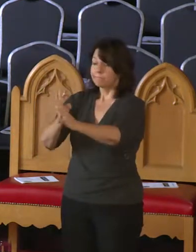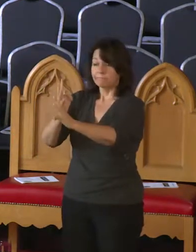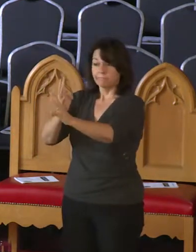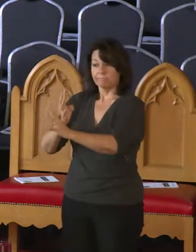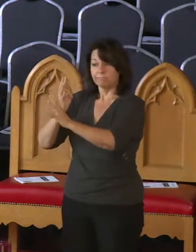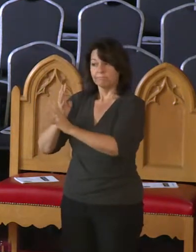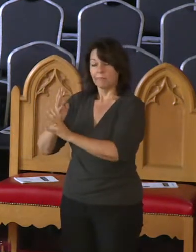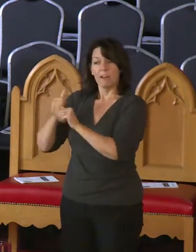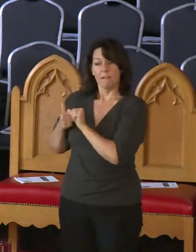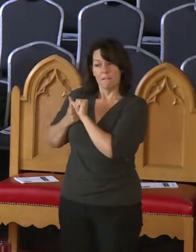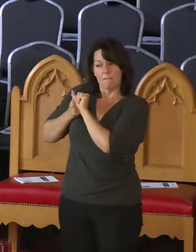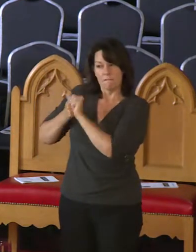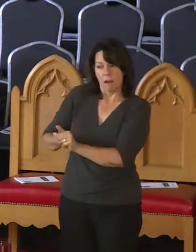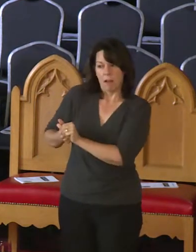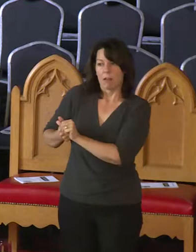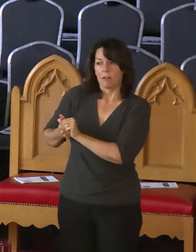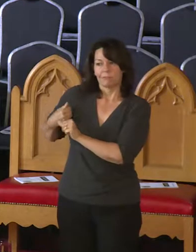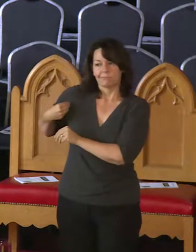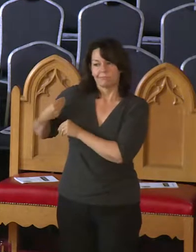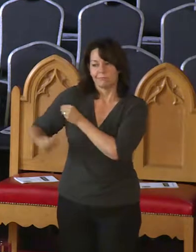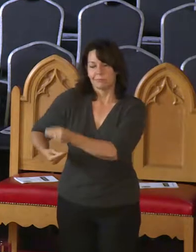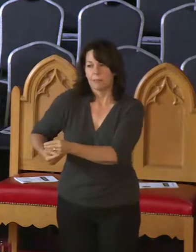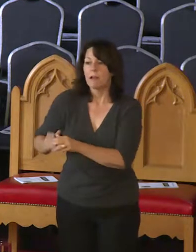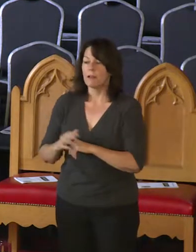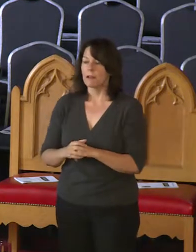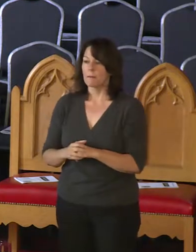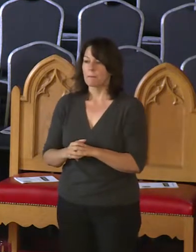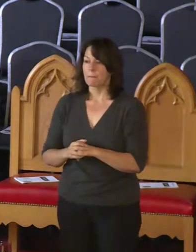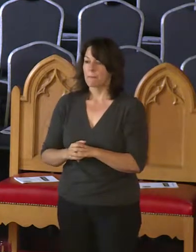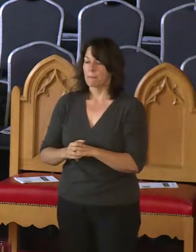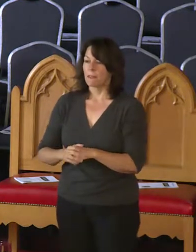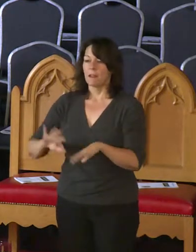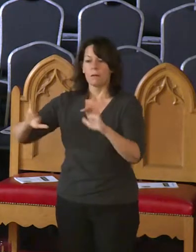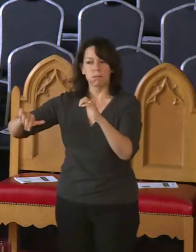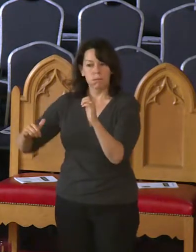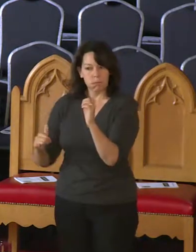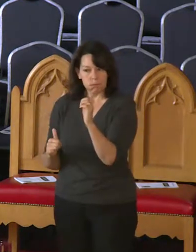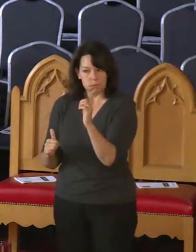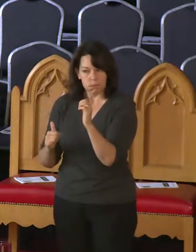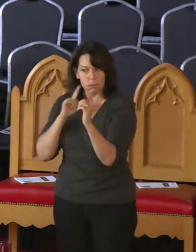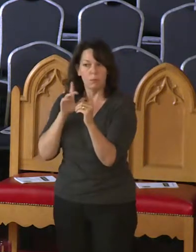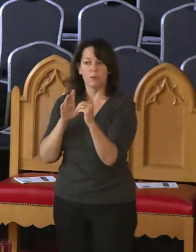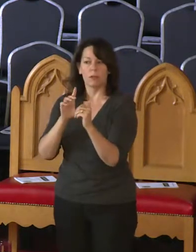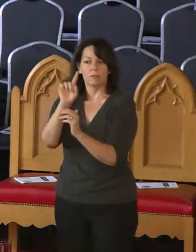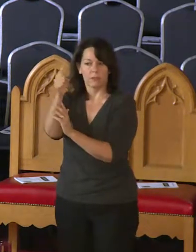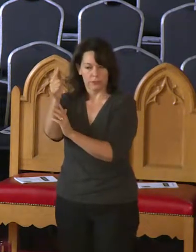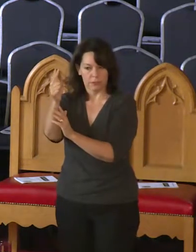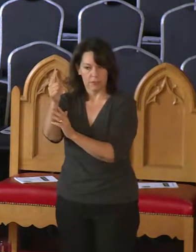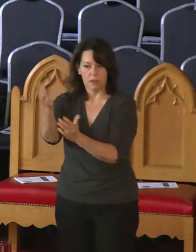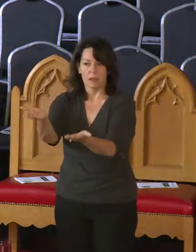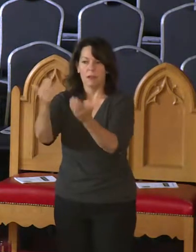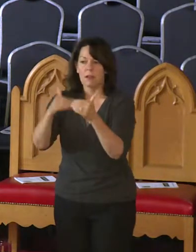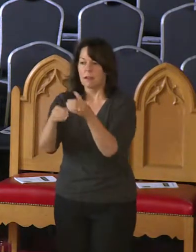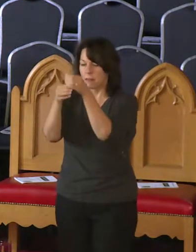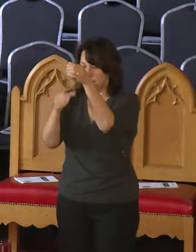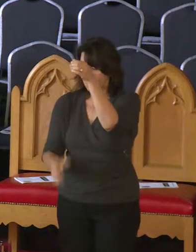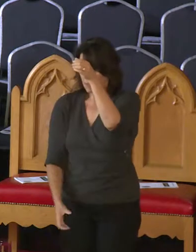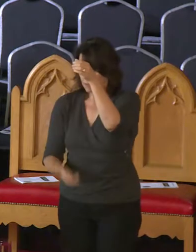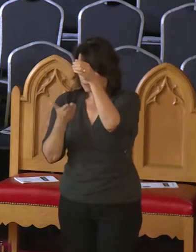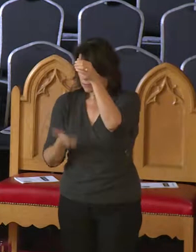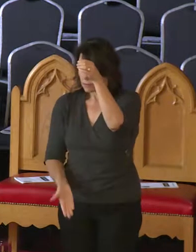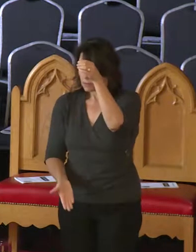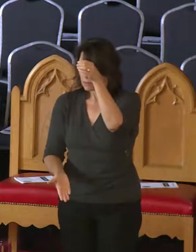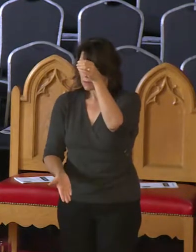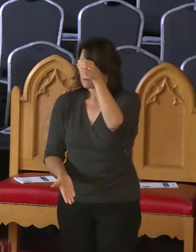The piper will herald the start of the procession of graduands, the students who are here to graduate today. This will be followed by the arrival of the mace, leading